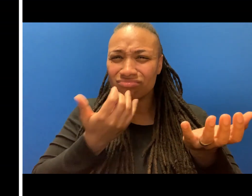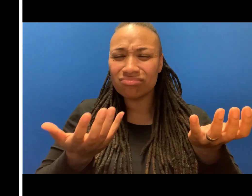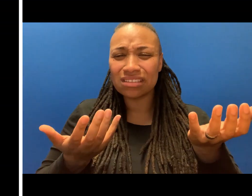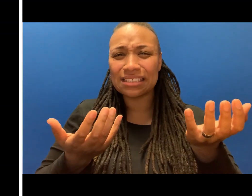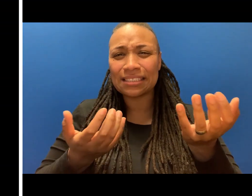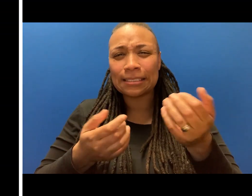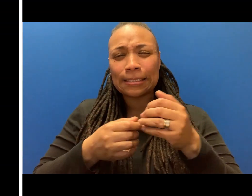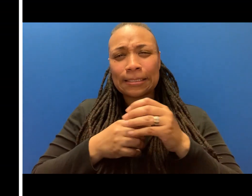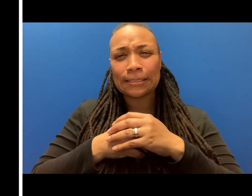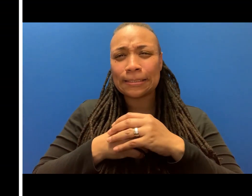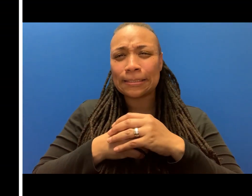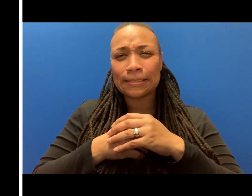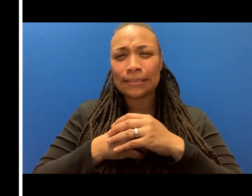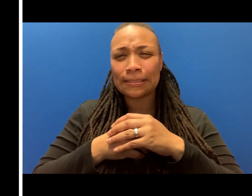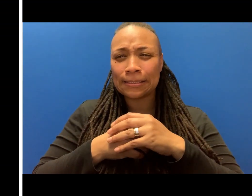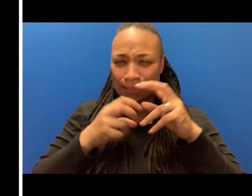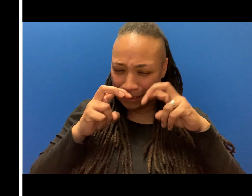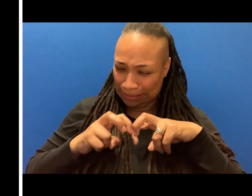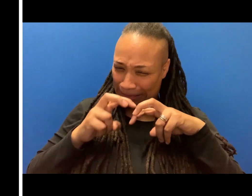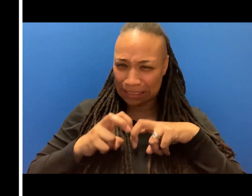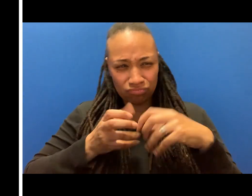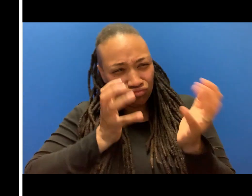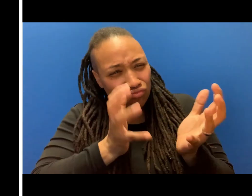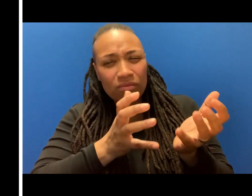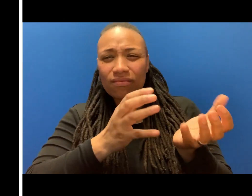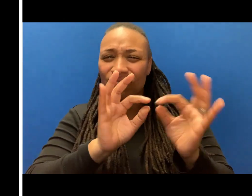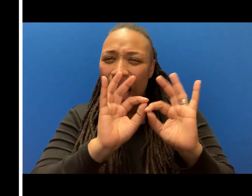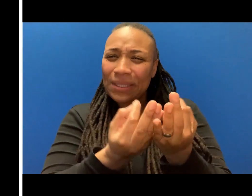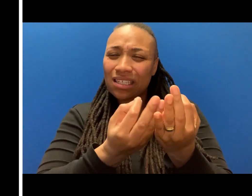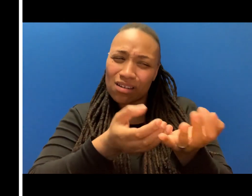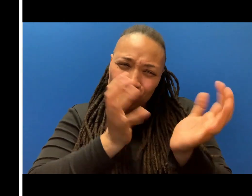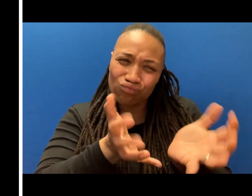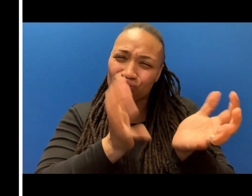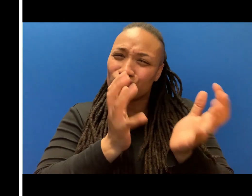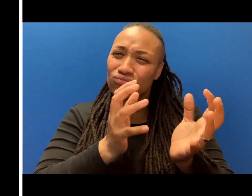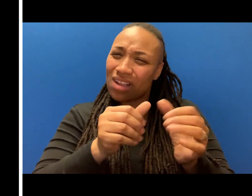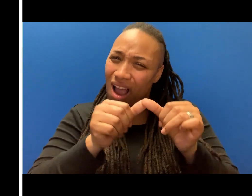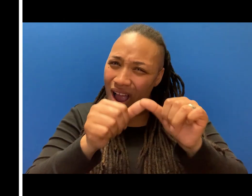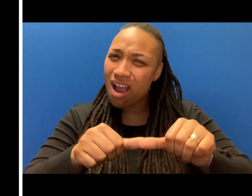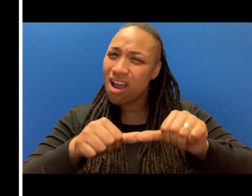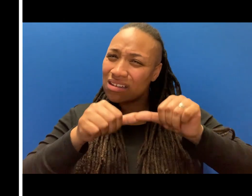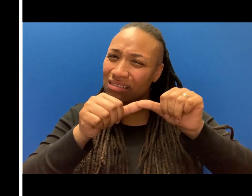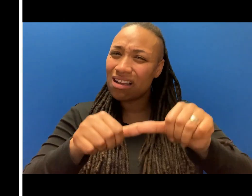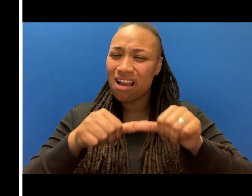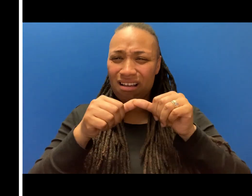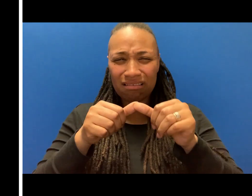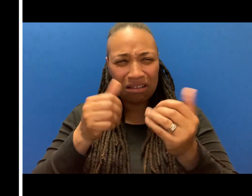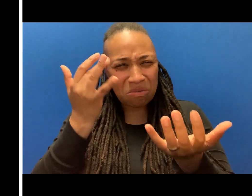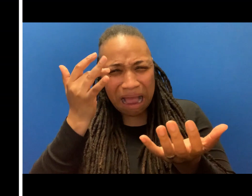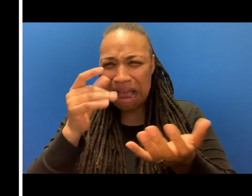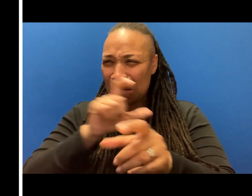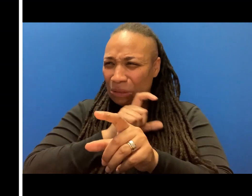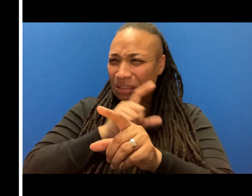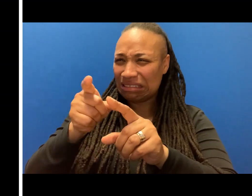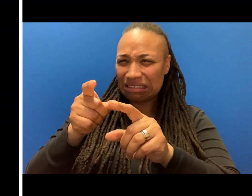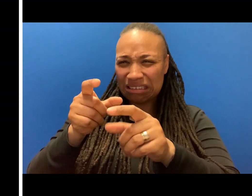That's the question. That's the conversation I want white people to start having with your family members. What's wrong with us? What's wrong with us that